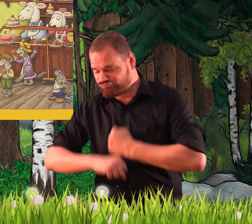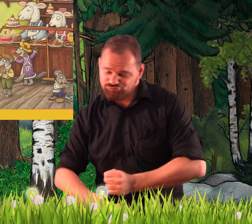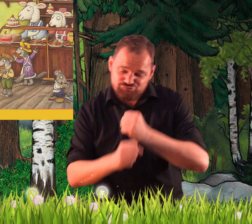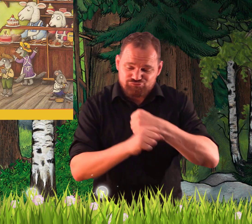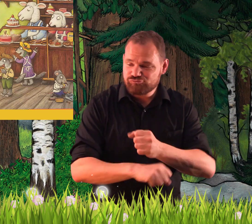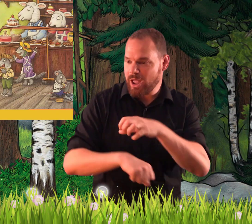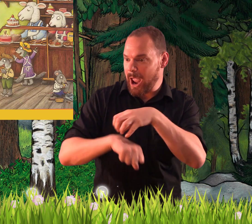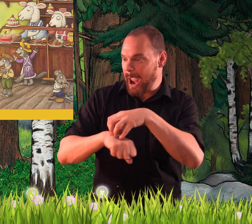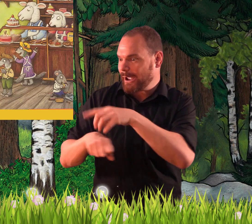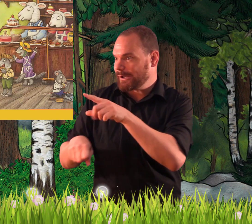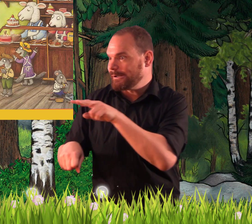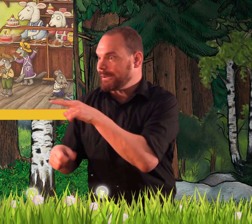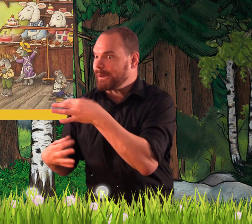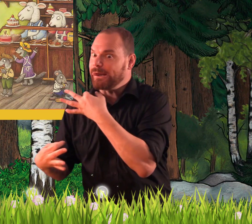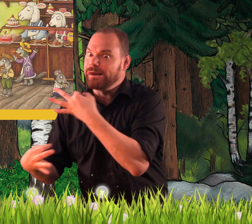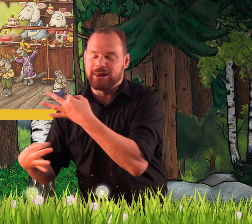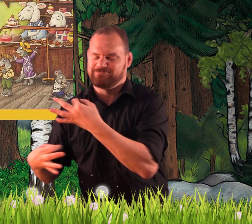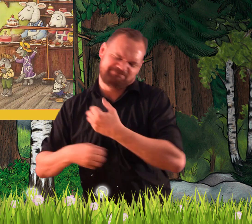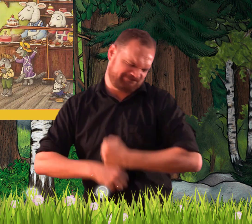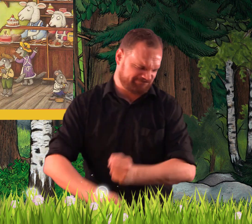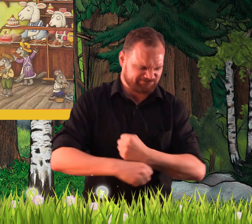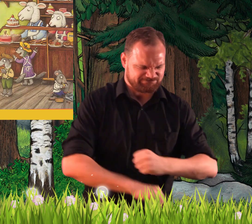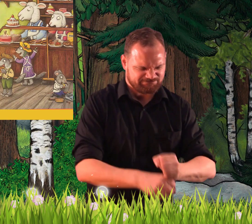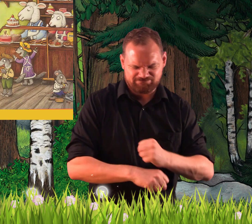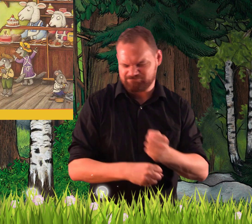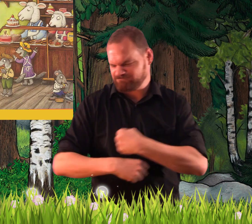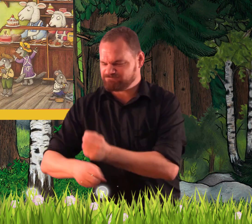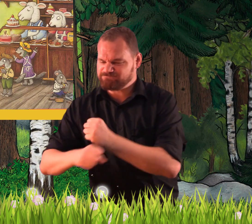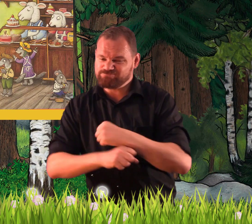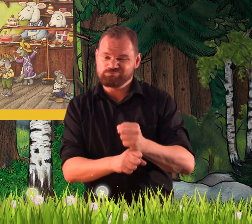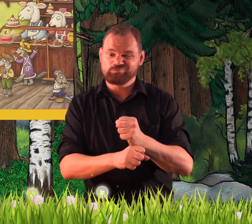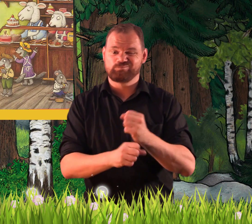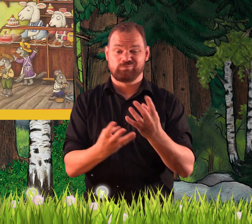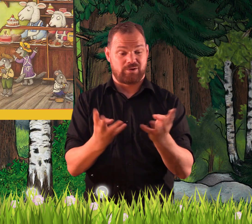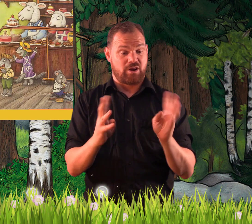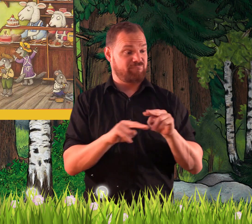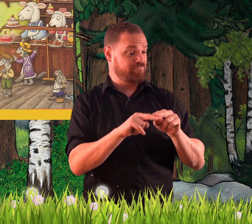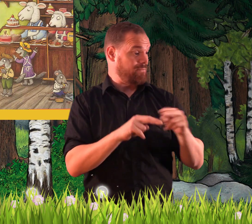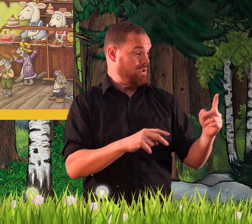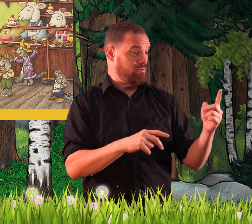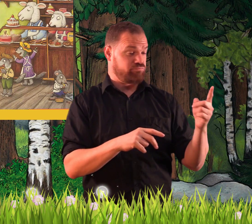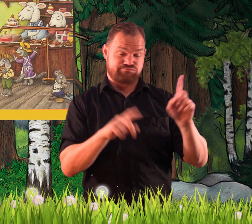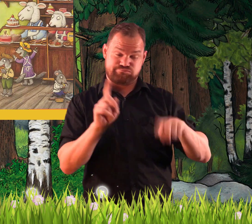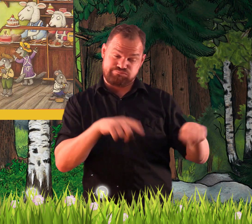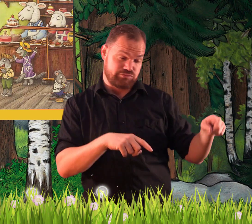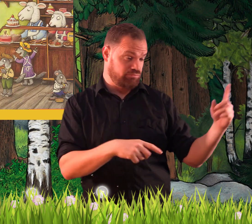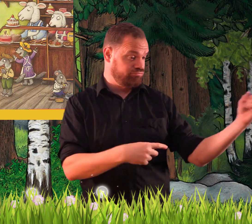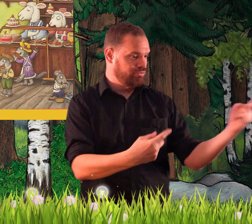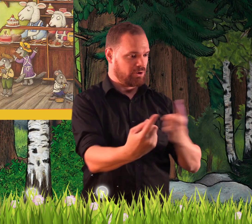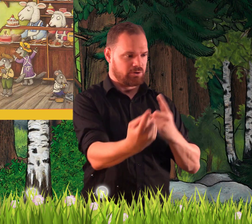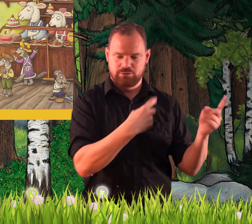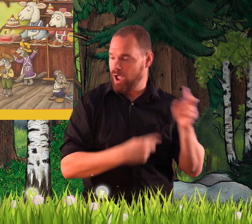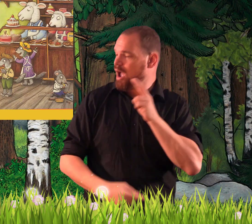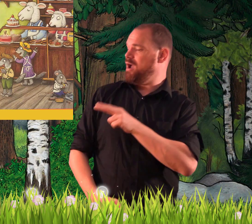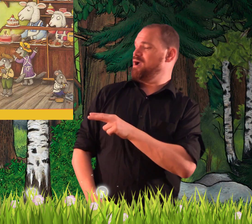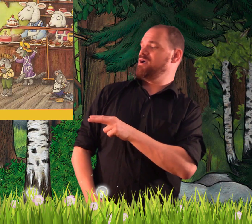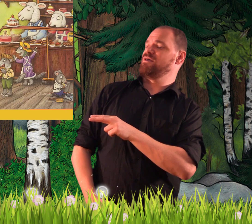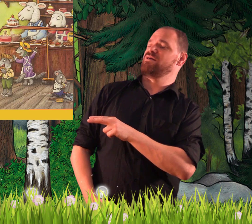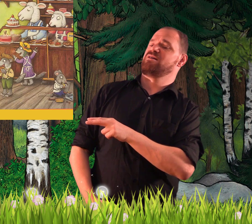say he still works in the cake shop, sweeping the cake shop floor. Tempted as he may be to steal, he continues to sweep